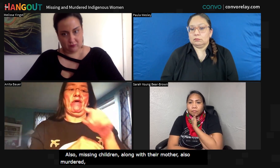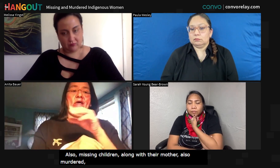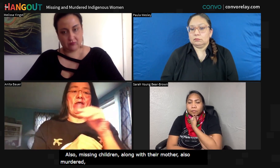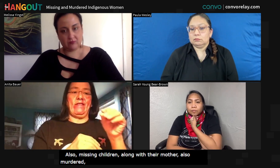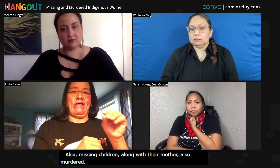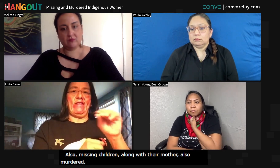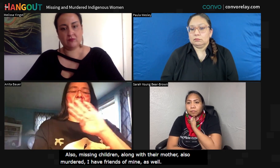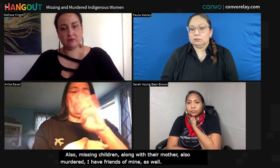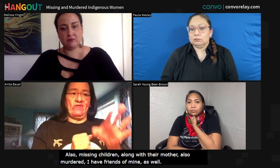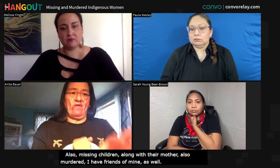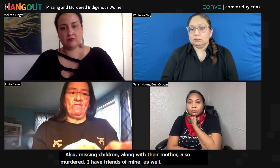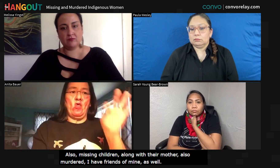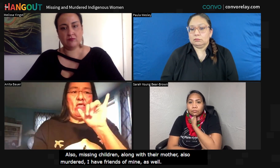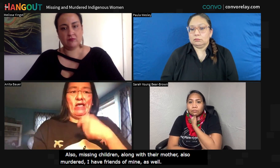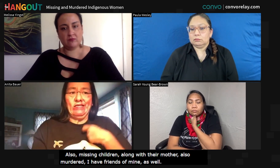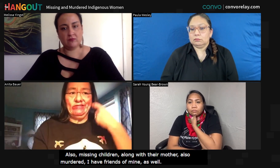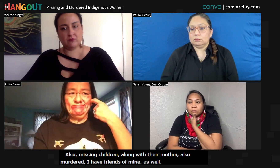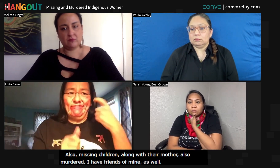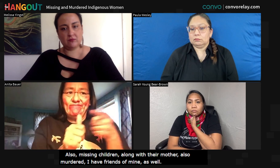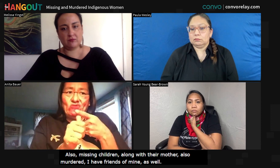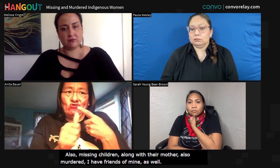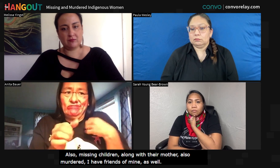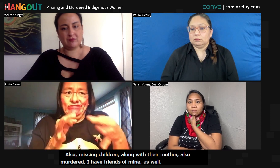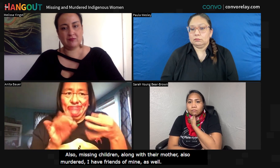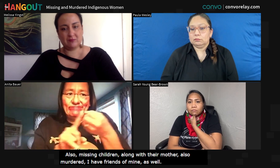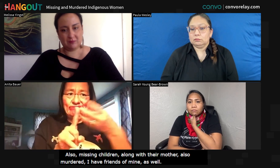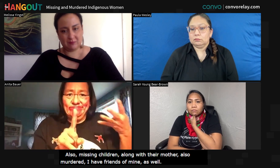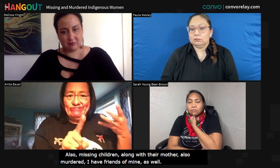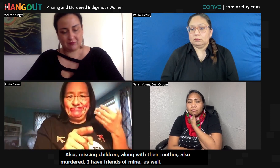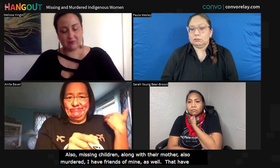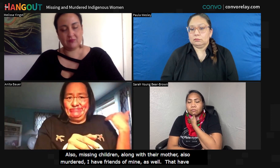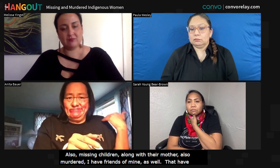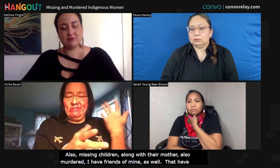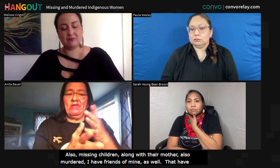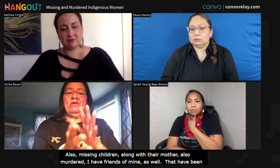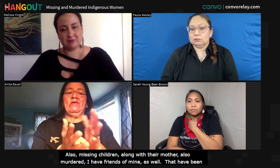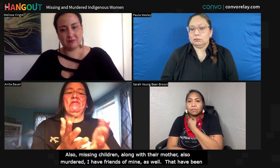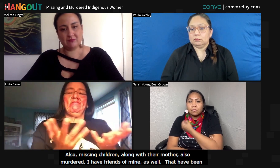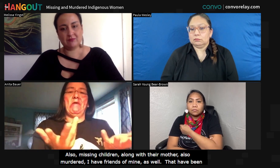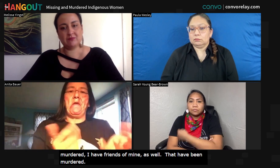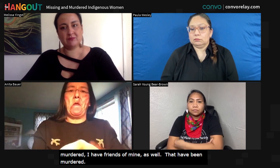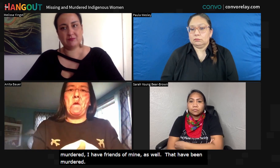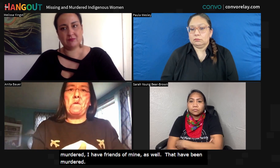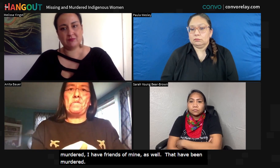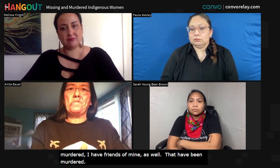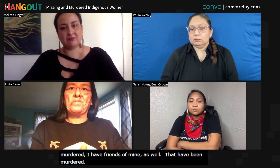that have been murdered and their murders have not been found, like I mentioned just now.